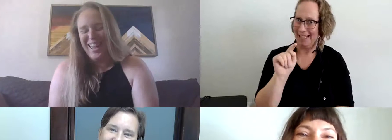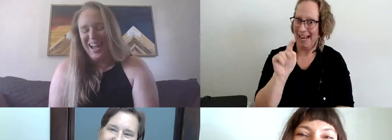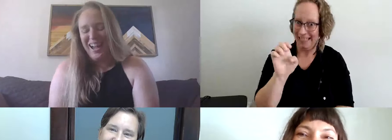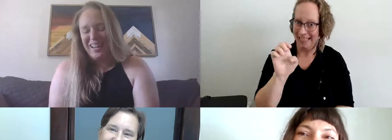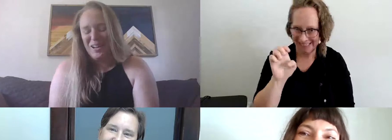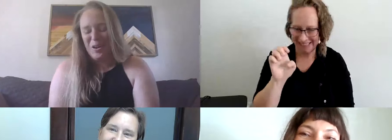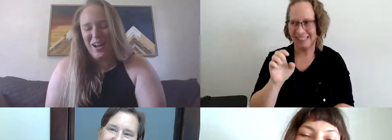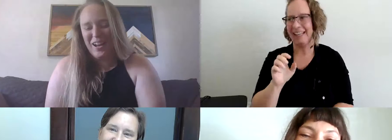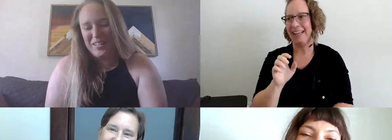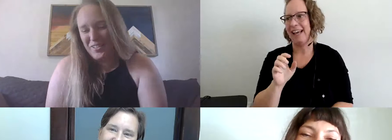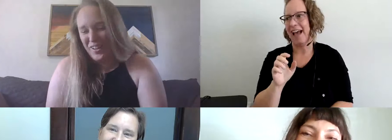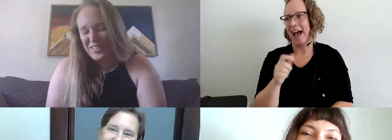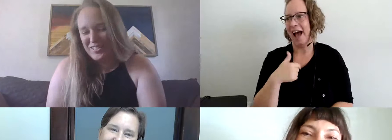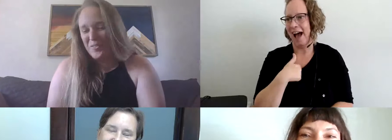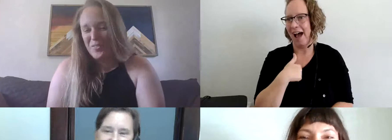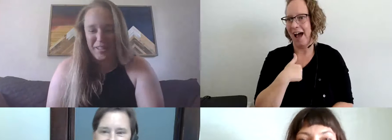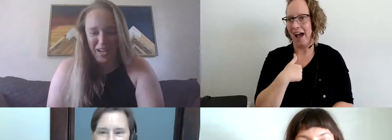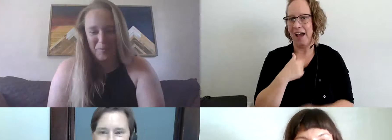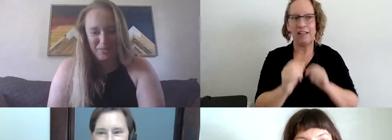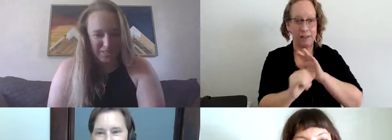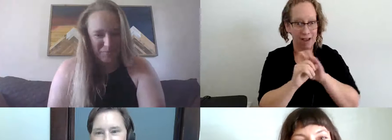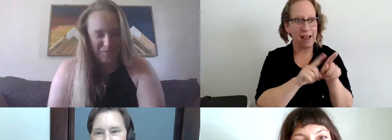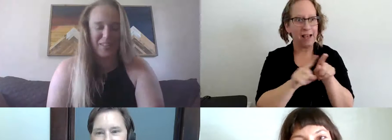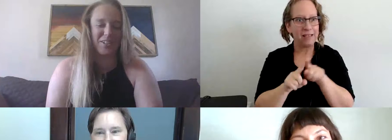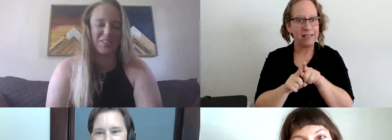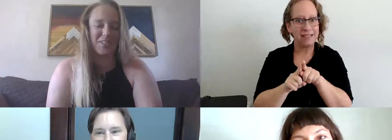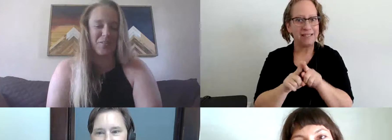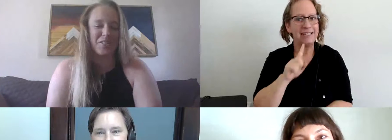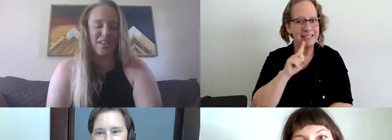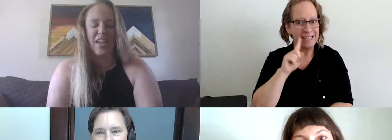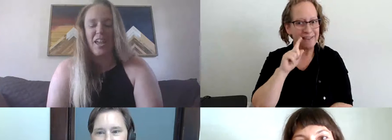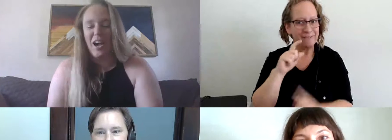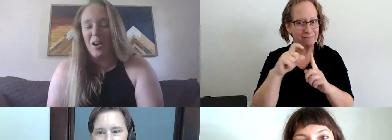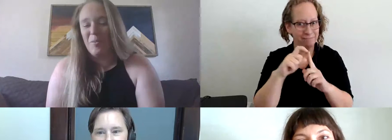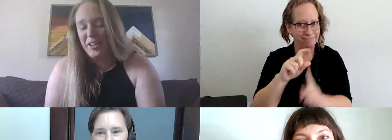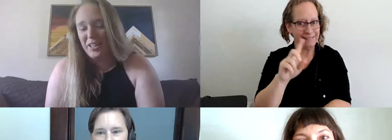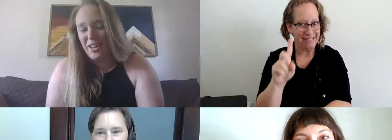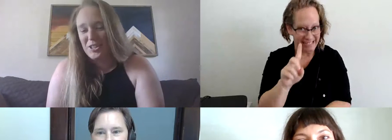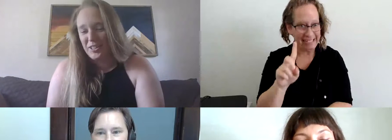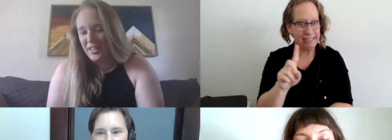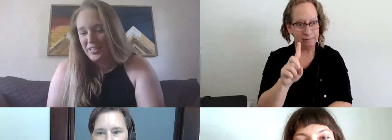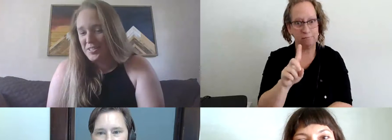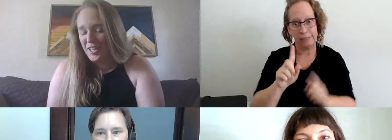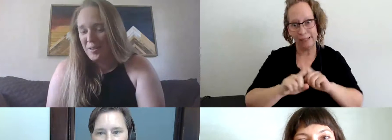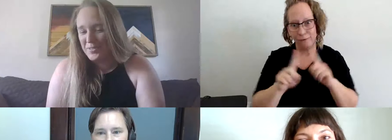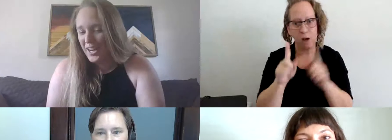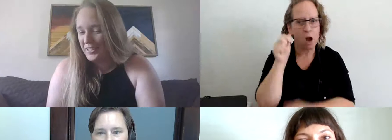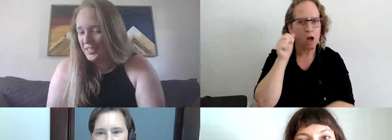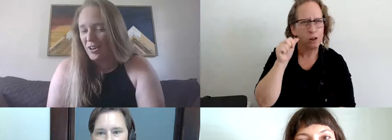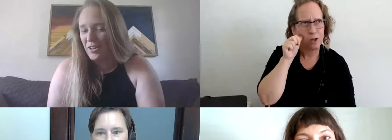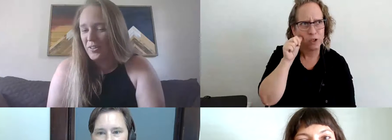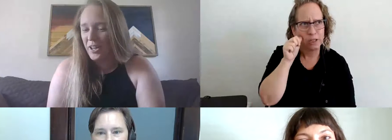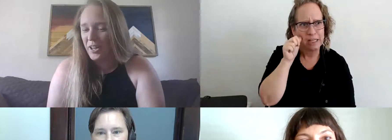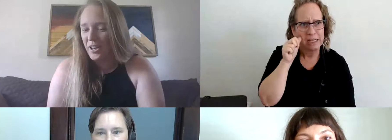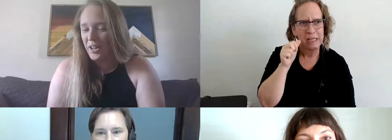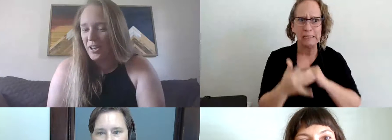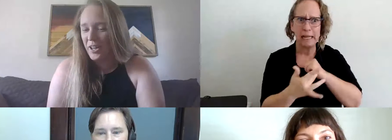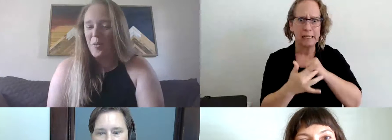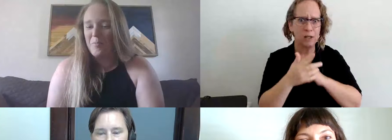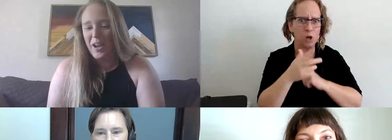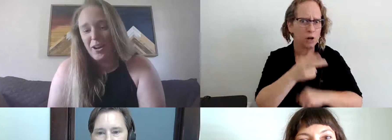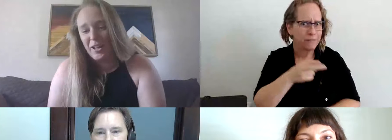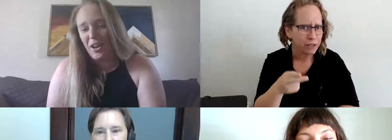and I identify as deaf with a capital D. There's a difference. Audiologically, I guess I'm technically hard of